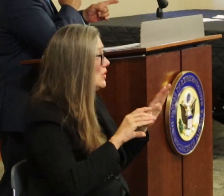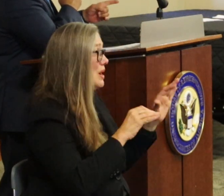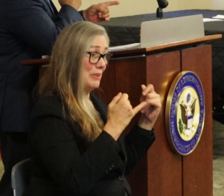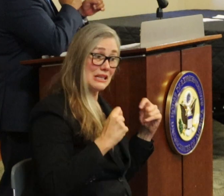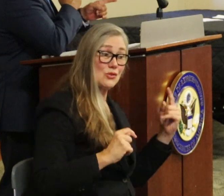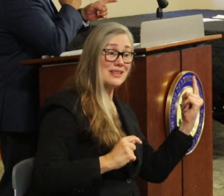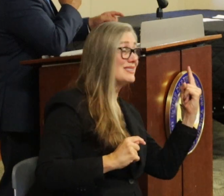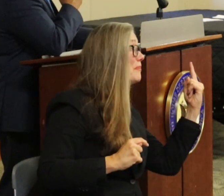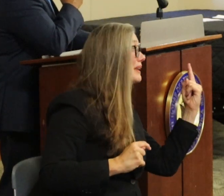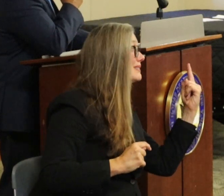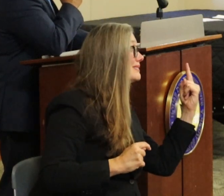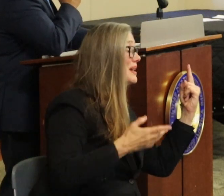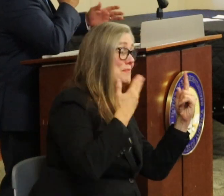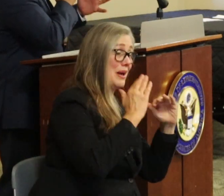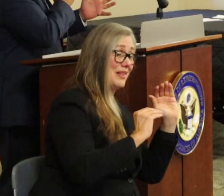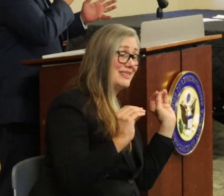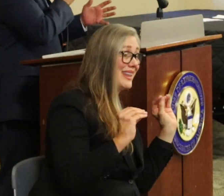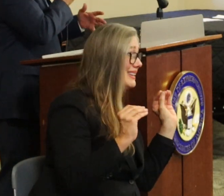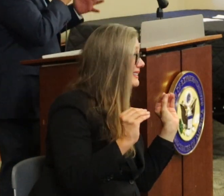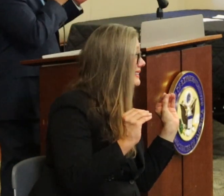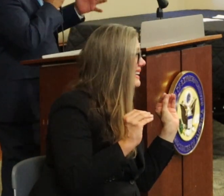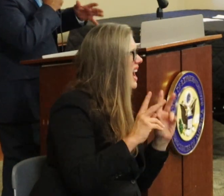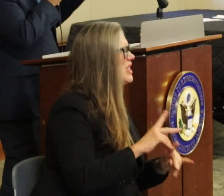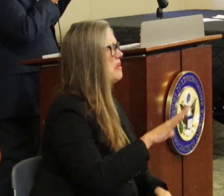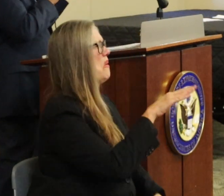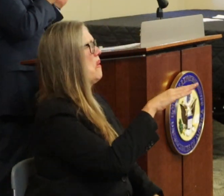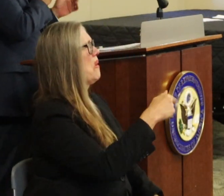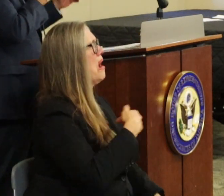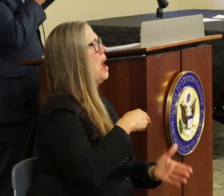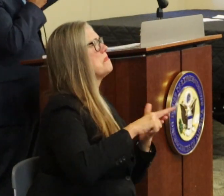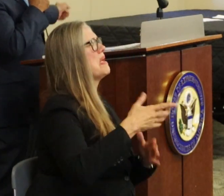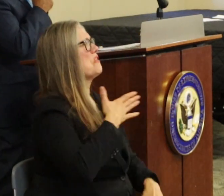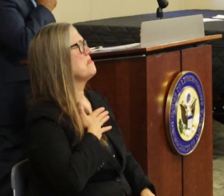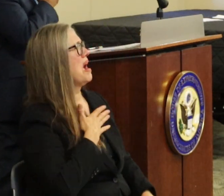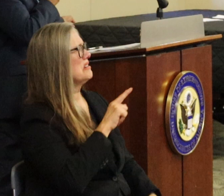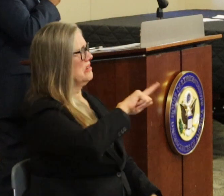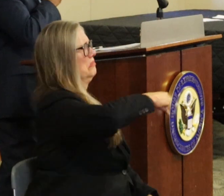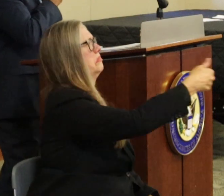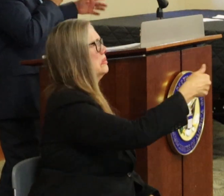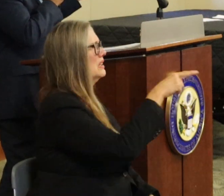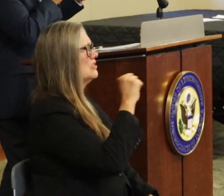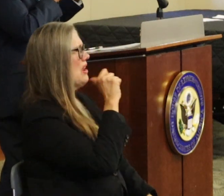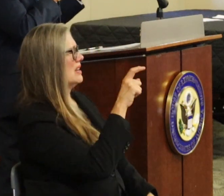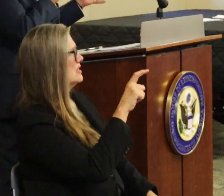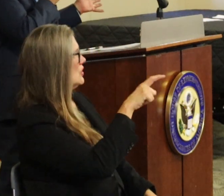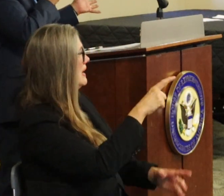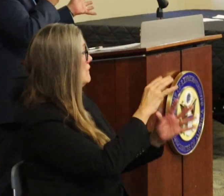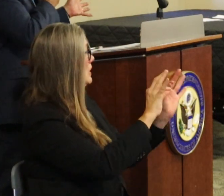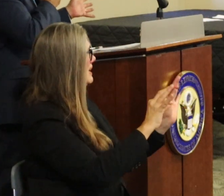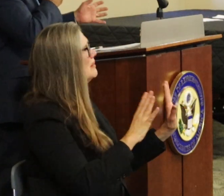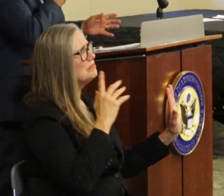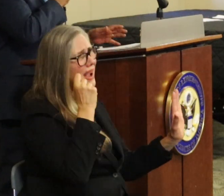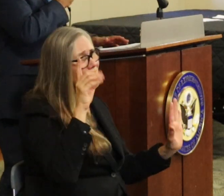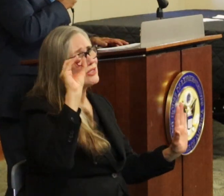something. Something. And then you had the people that said, well, wait a minute, I paid for mine. Why should somebody get free of this? And I understand that